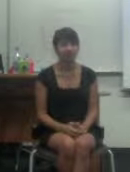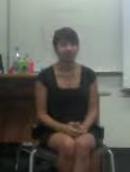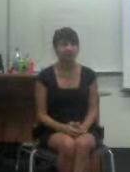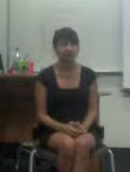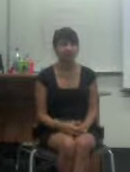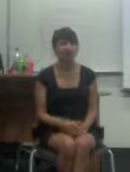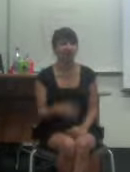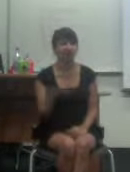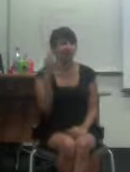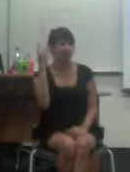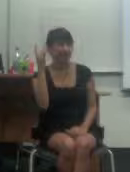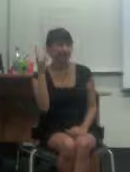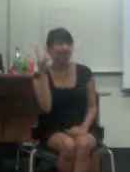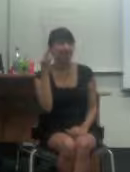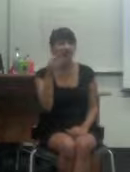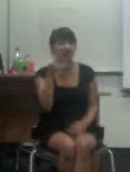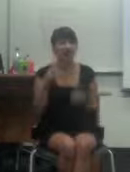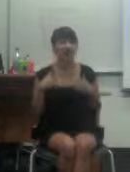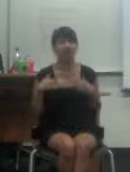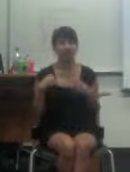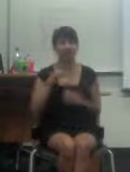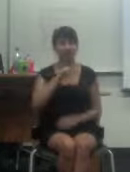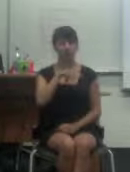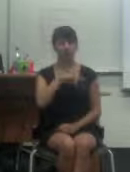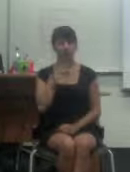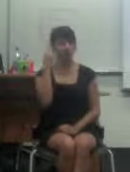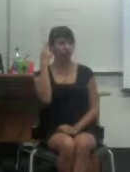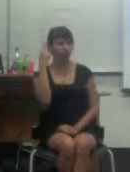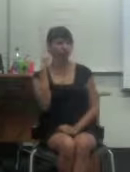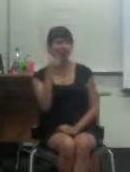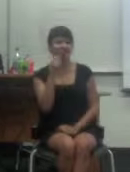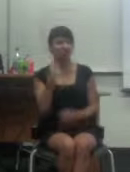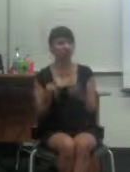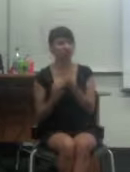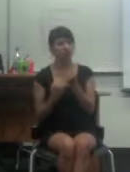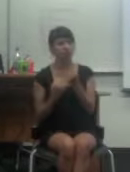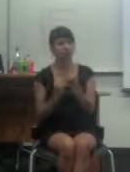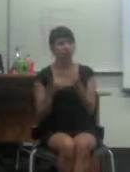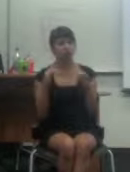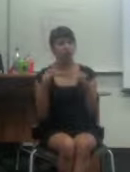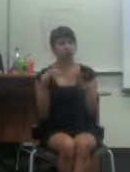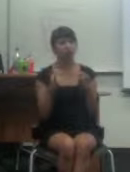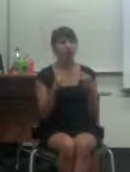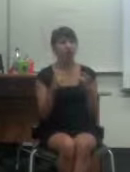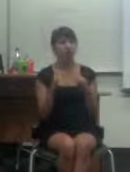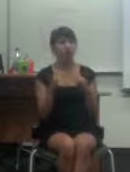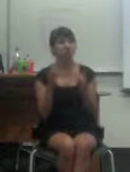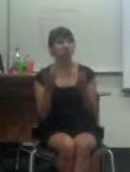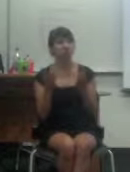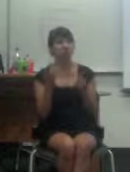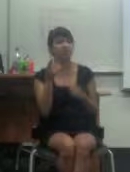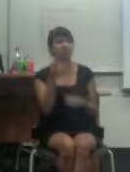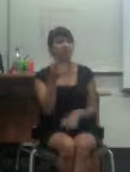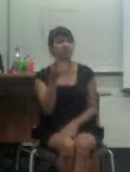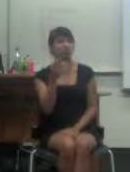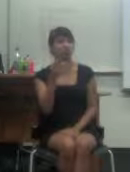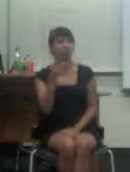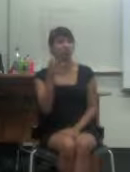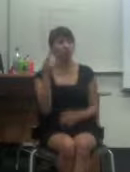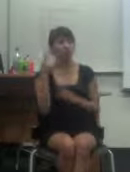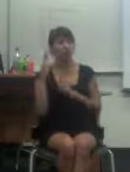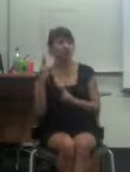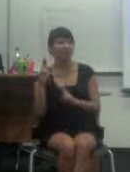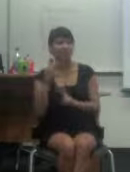be something that goes against your religion and personal beliefs. And I guess a good example would be